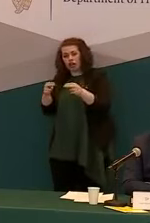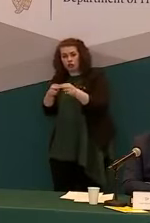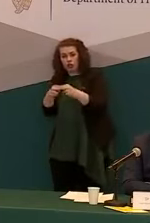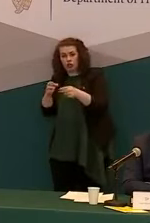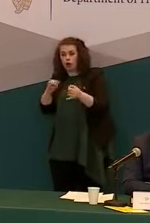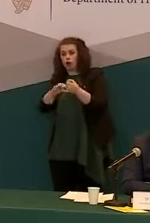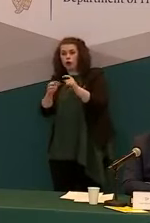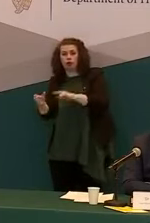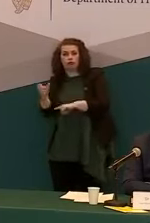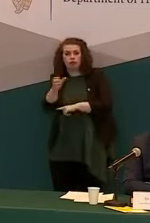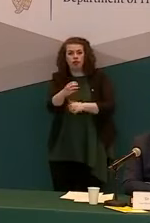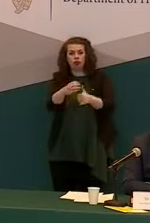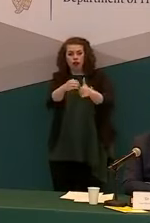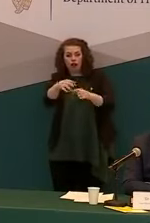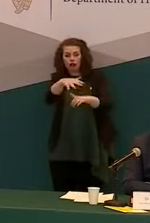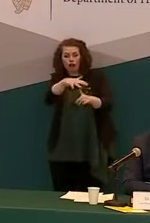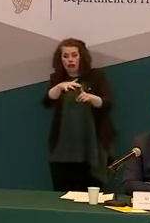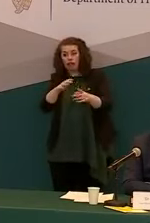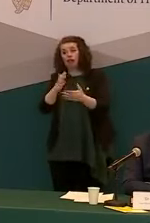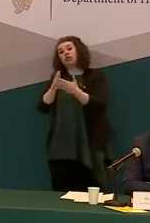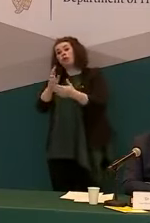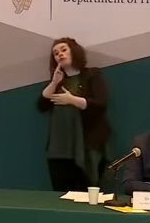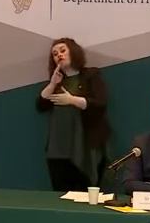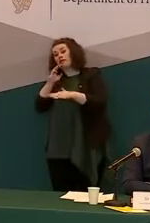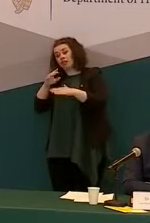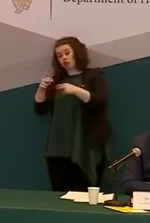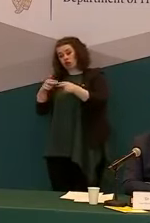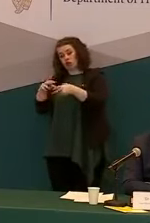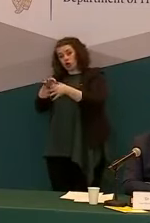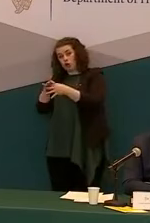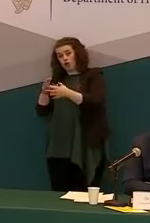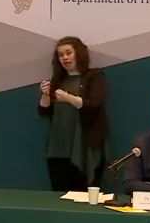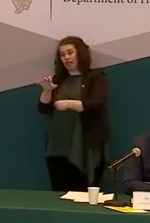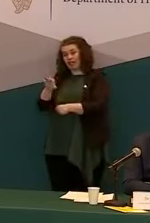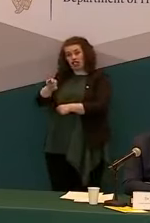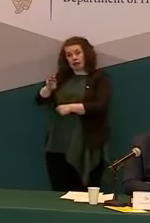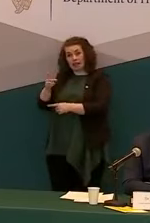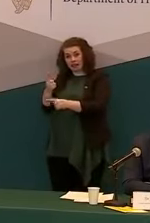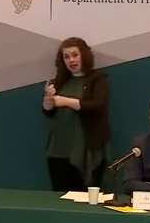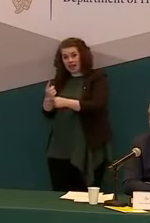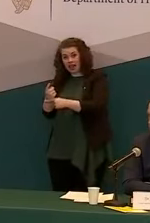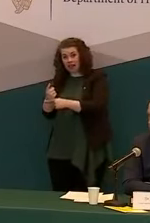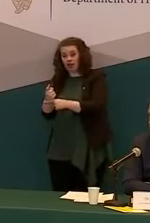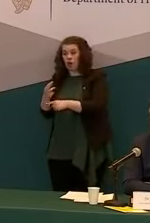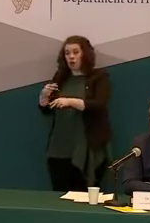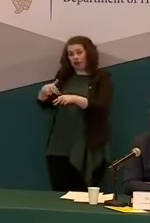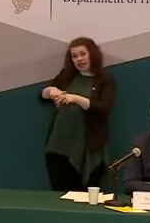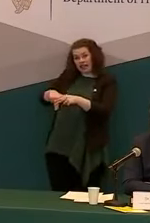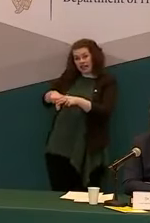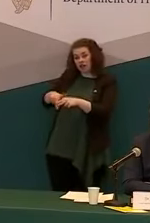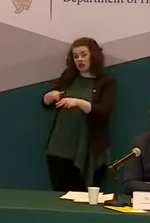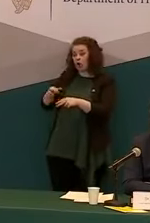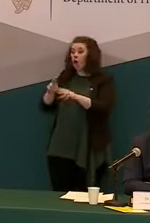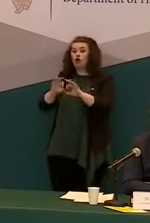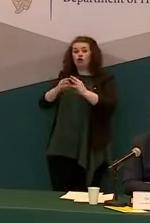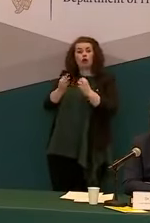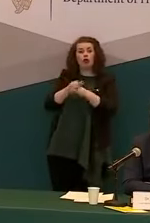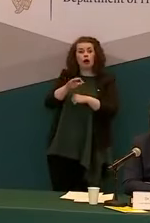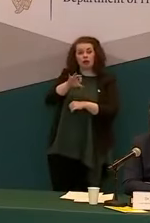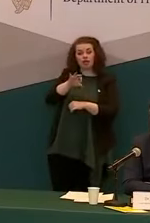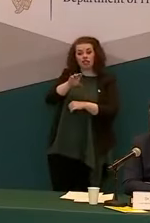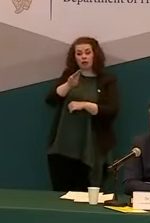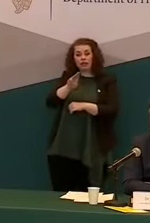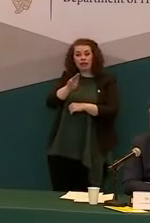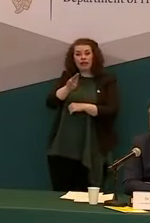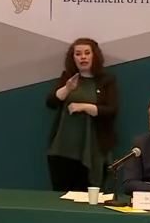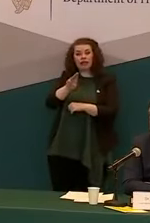of the elderly facilities. In private nursing homes, there are GPs, either singly cover the whole nursing home, or groups of GPs or practice of GPs